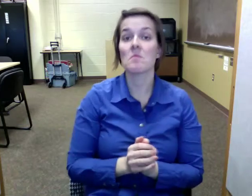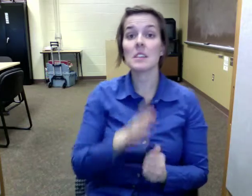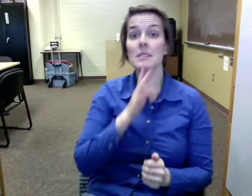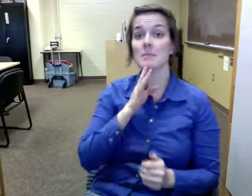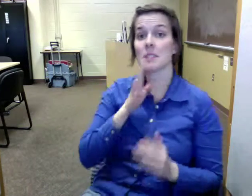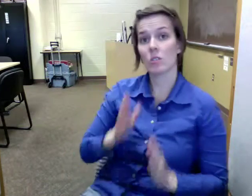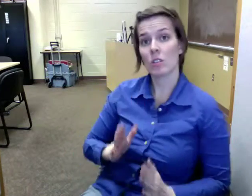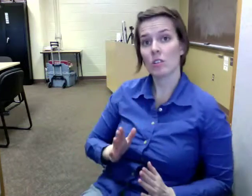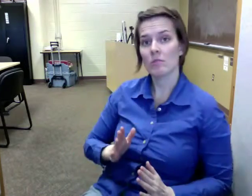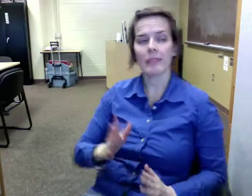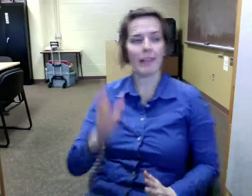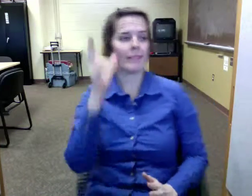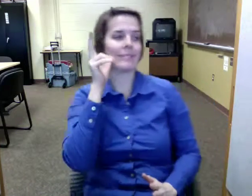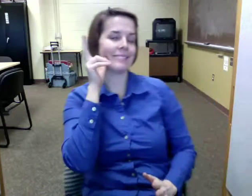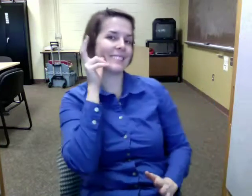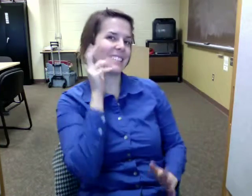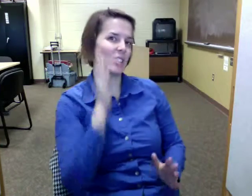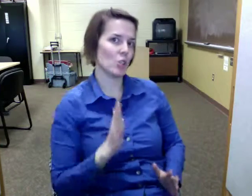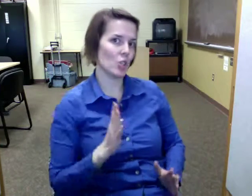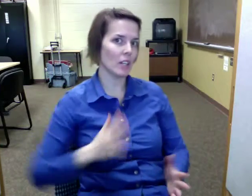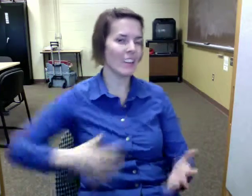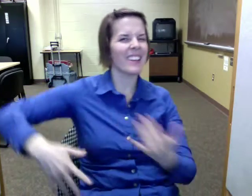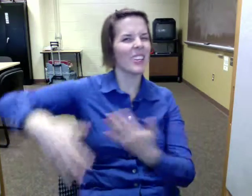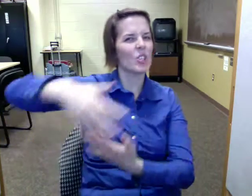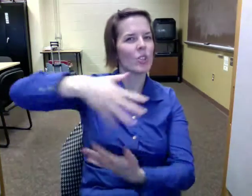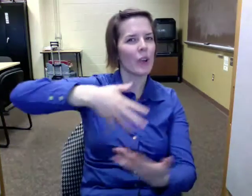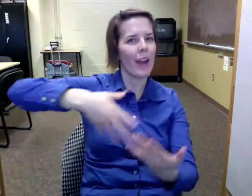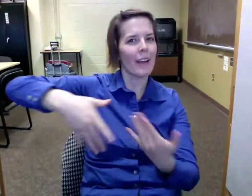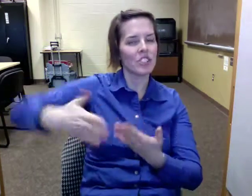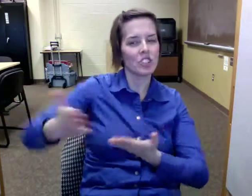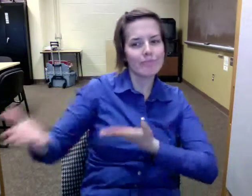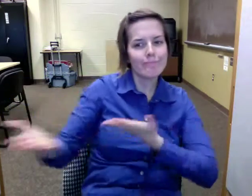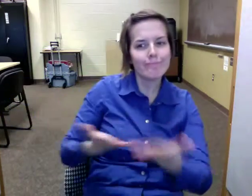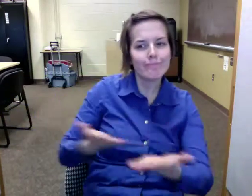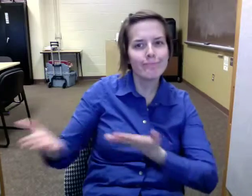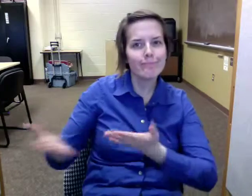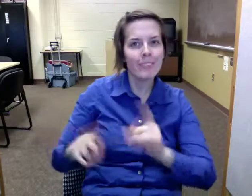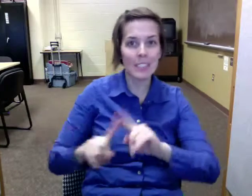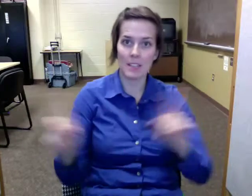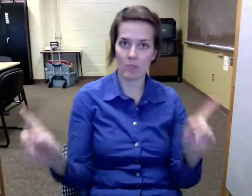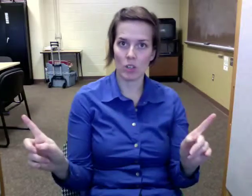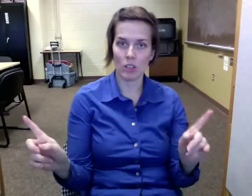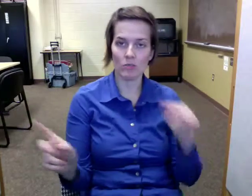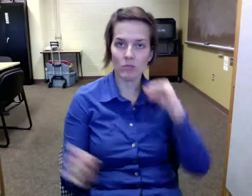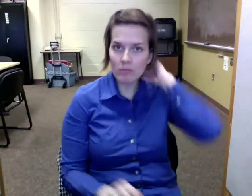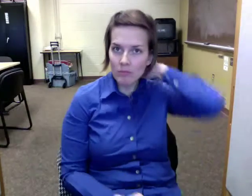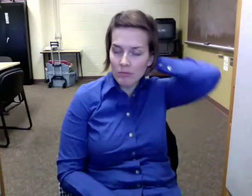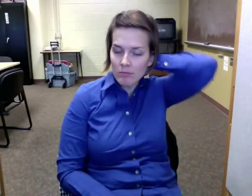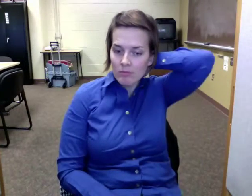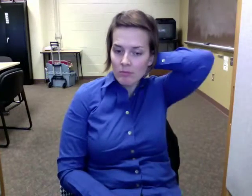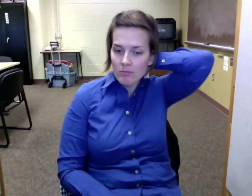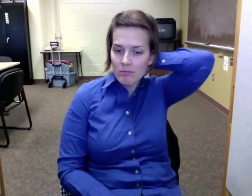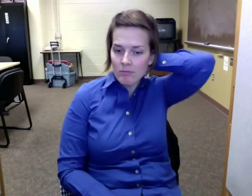and the listener. And that's also different. For example, in a lecture situation,